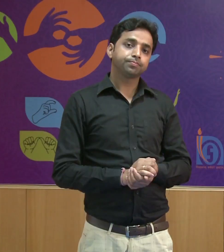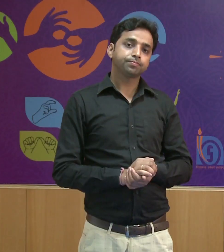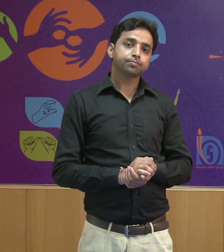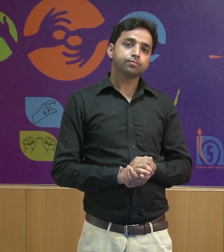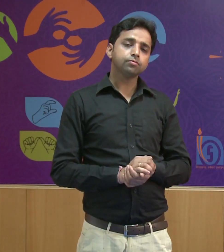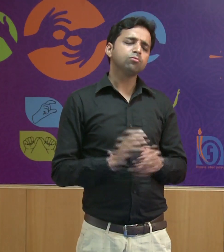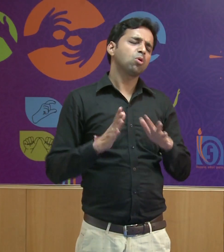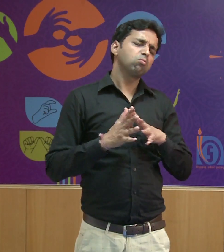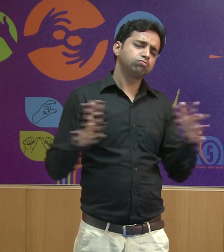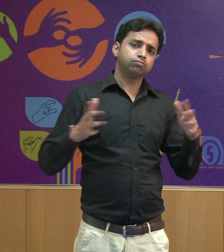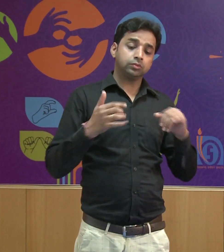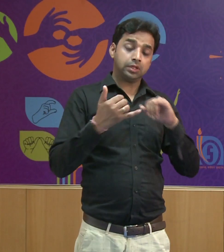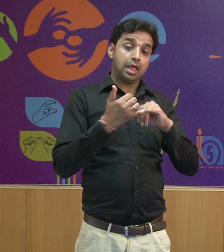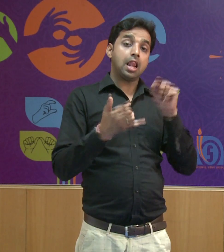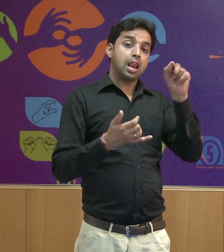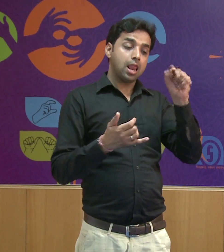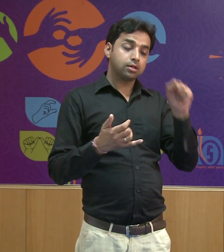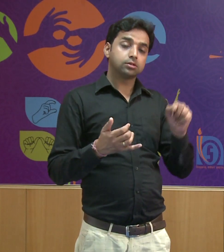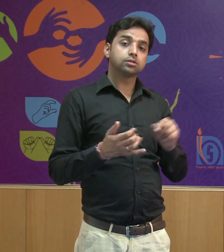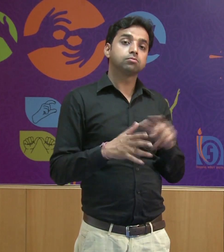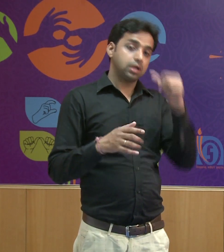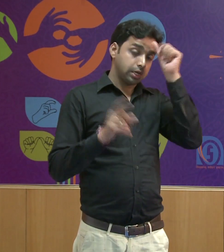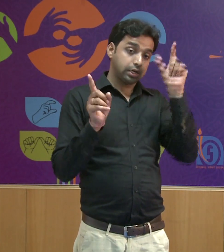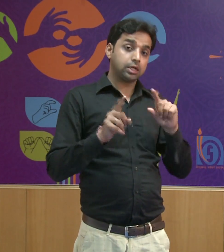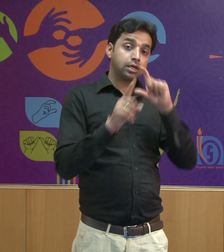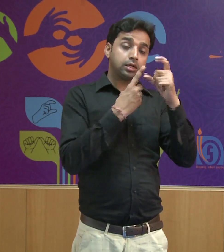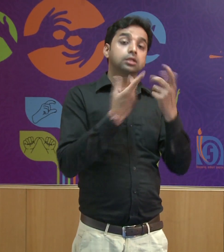Many symbols of Indian culture like temples,